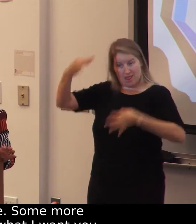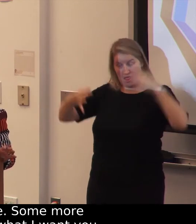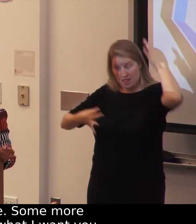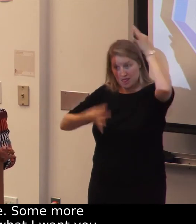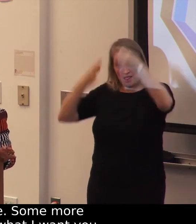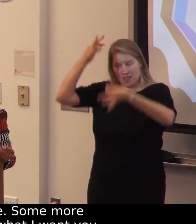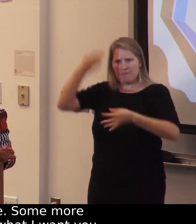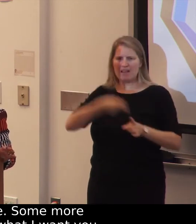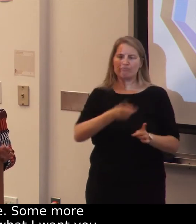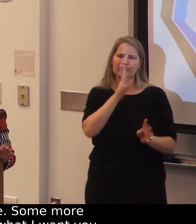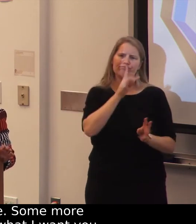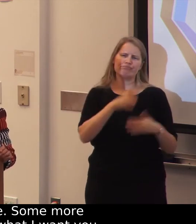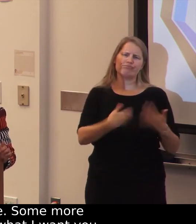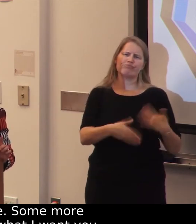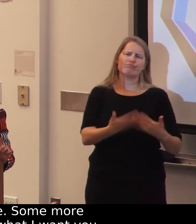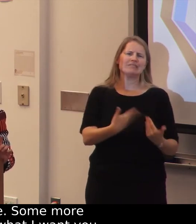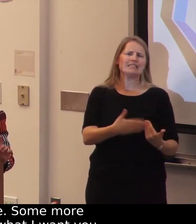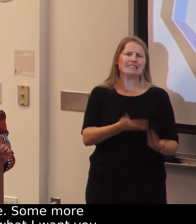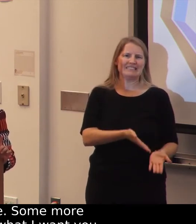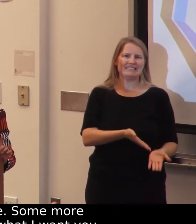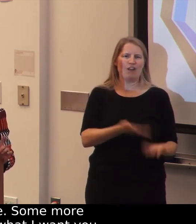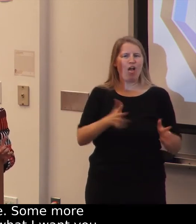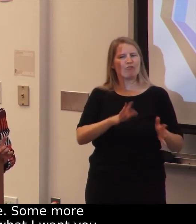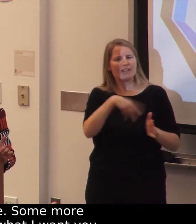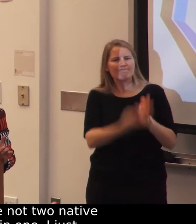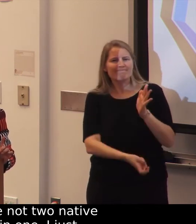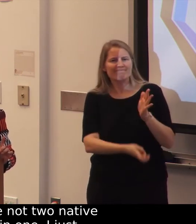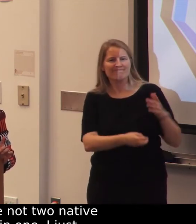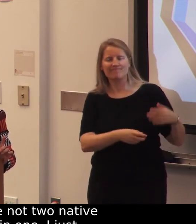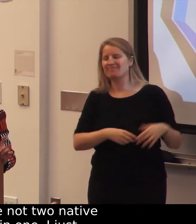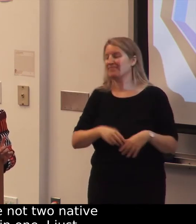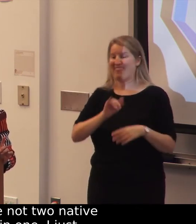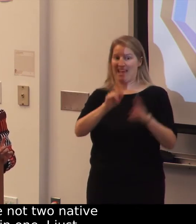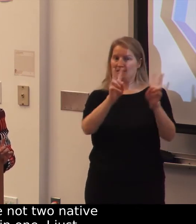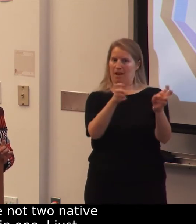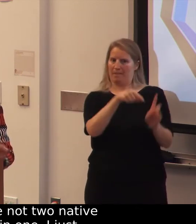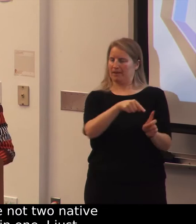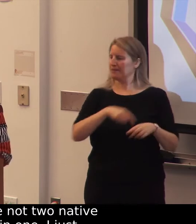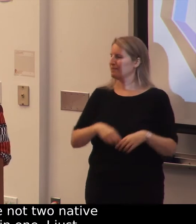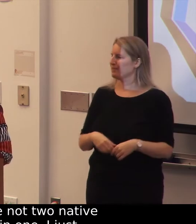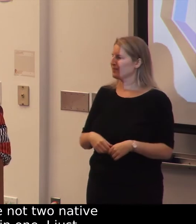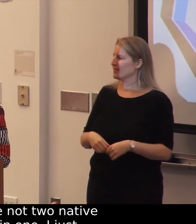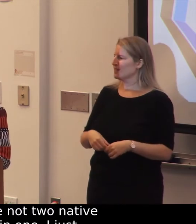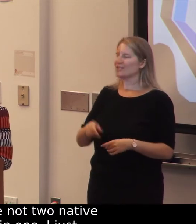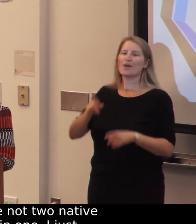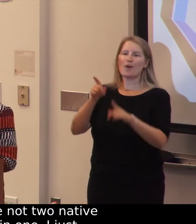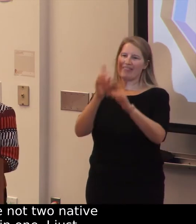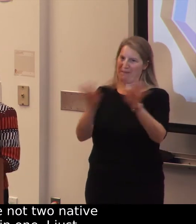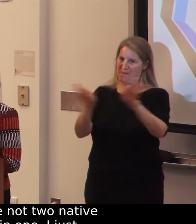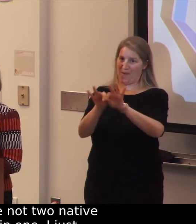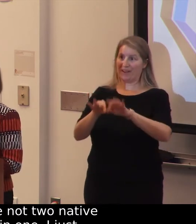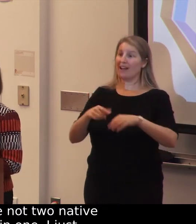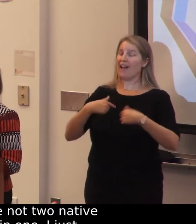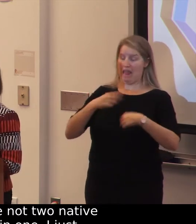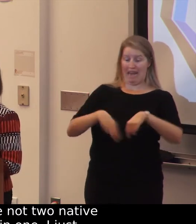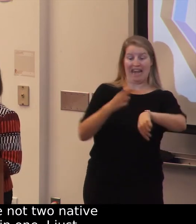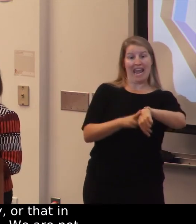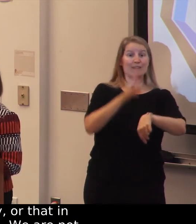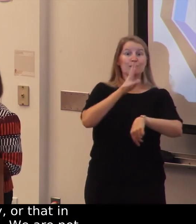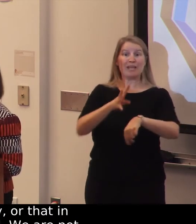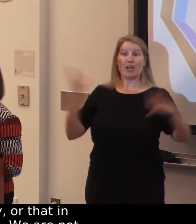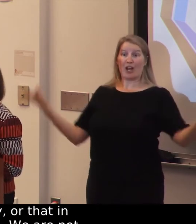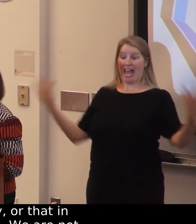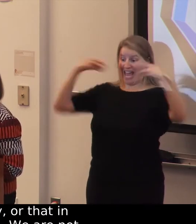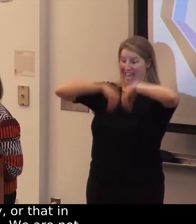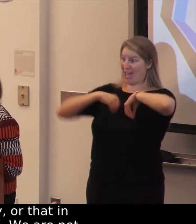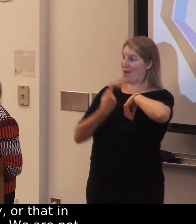simple. So more importantly, what I want you to know is that bilinguals are not two native speakers in one. I just